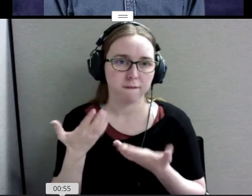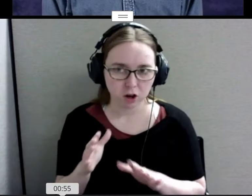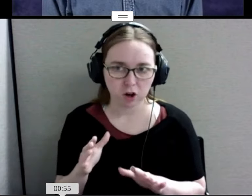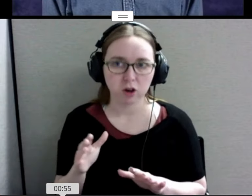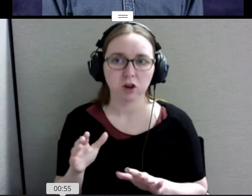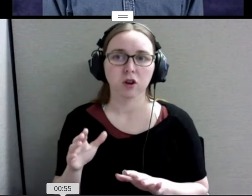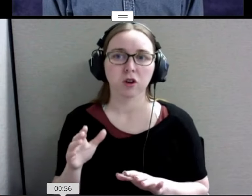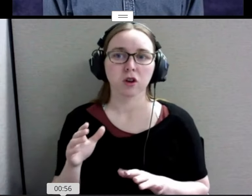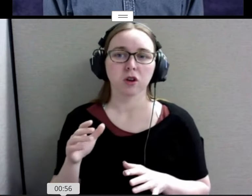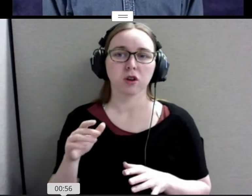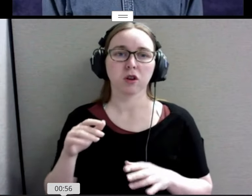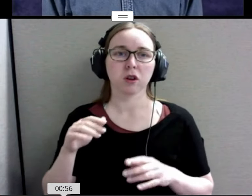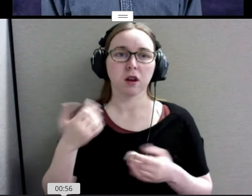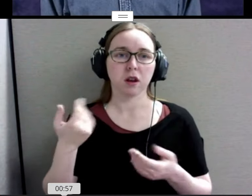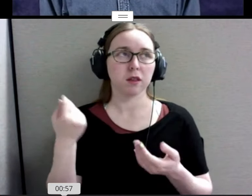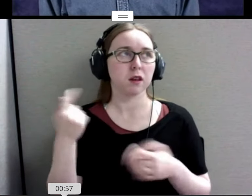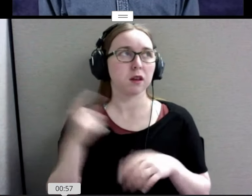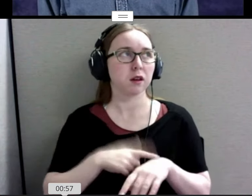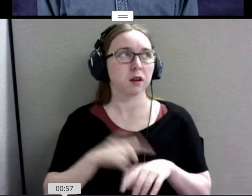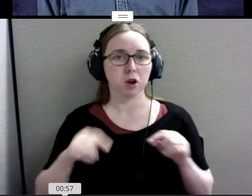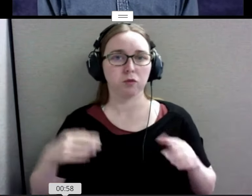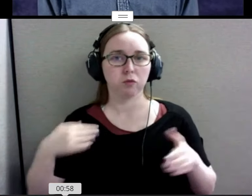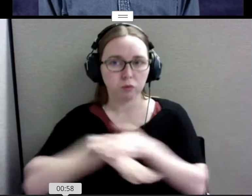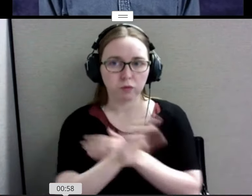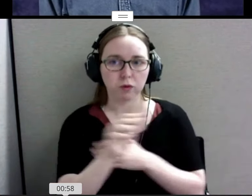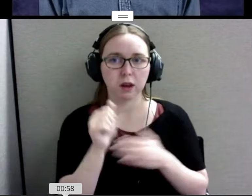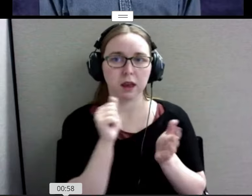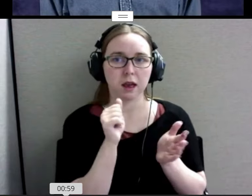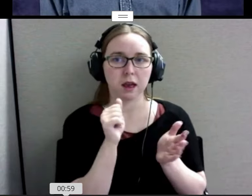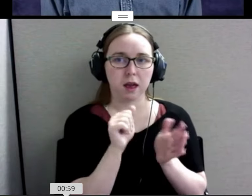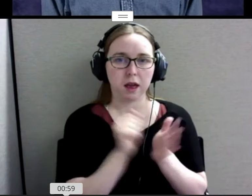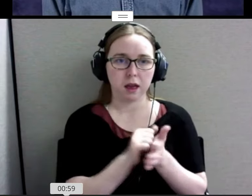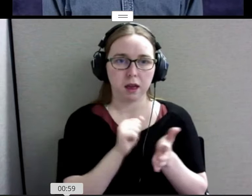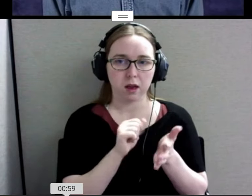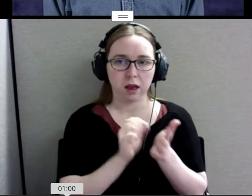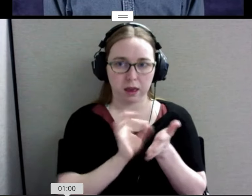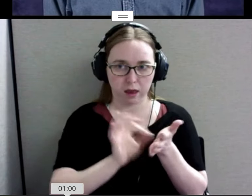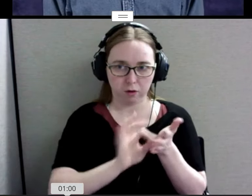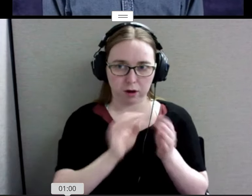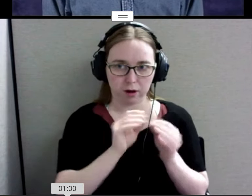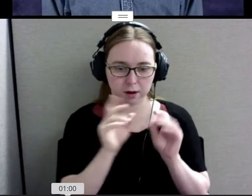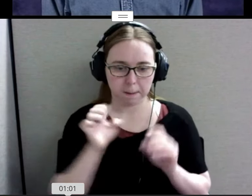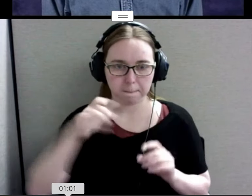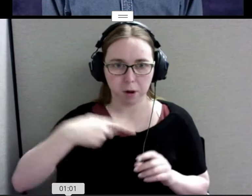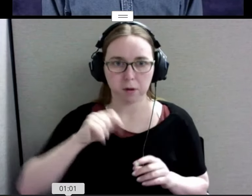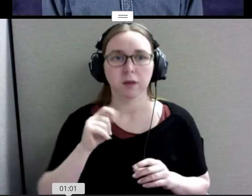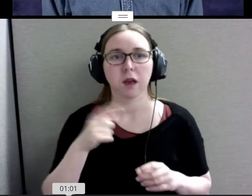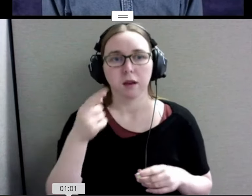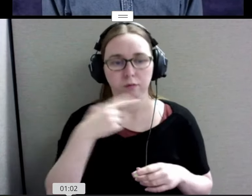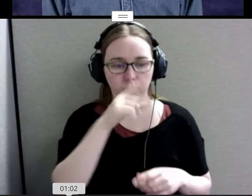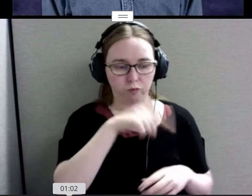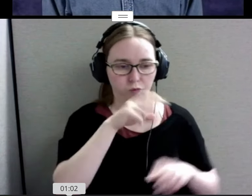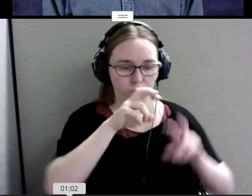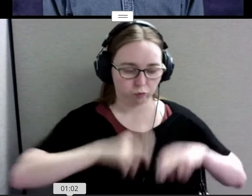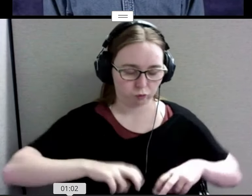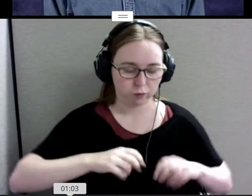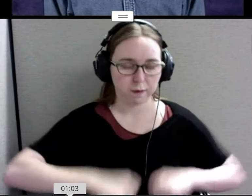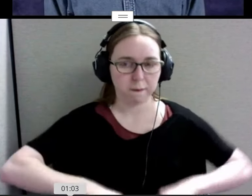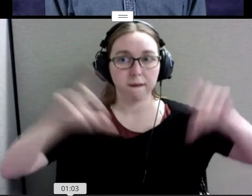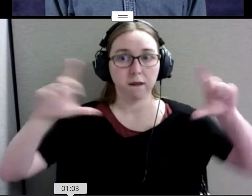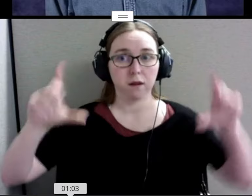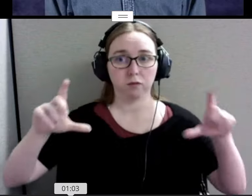the time card gets submitted into the accounting department. Now, what the accounting department does at this point is they take the card and then they pull